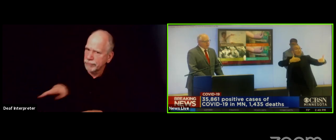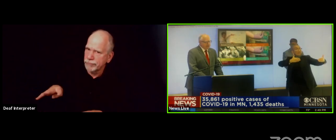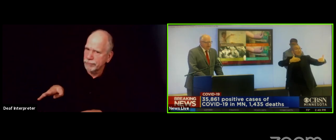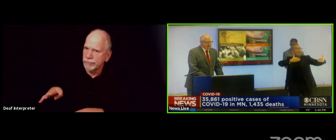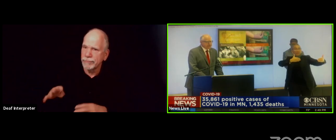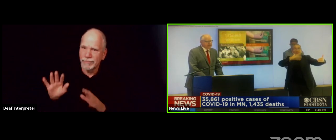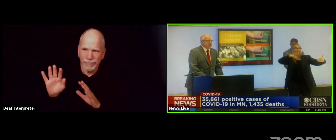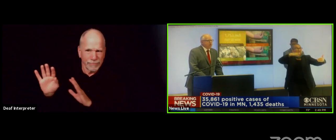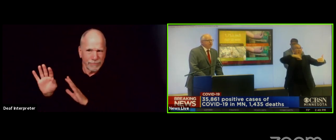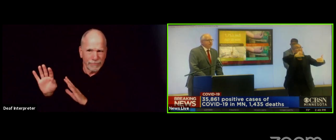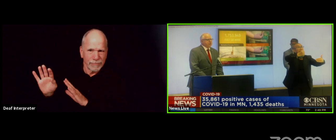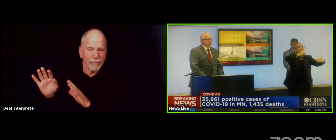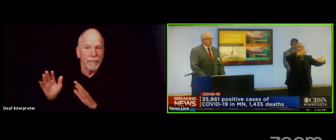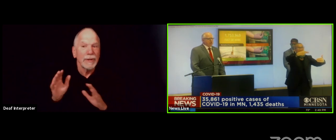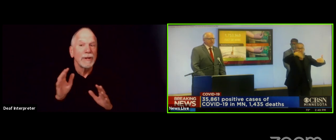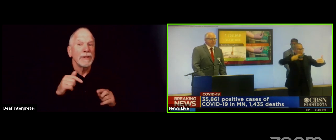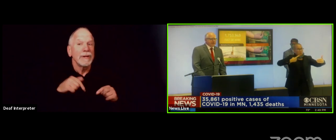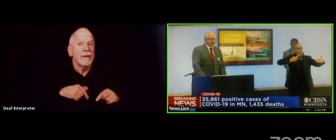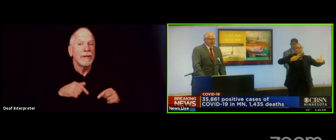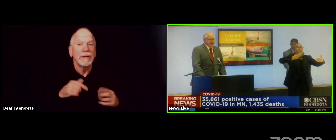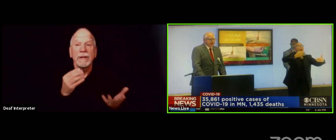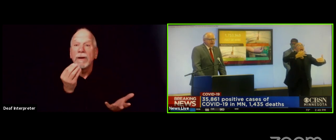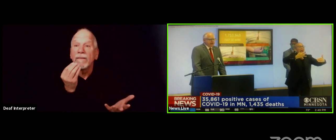plateaued. The second question was